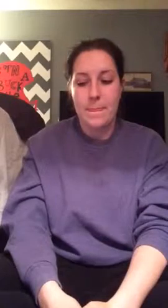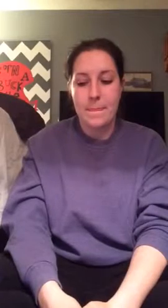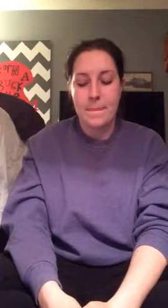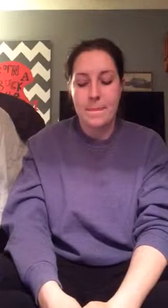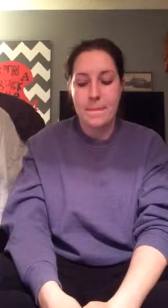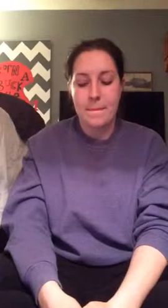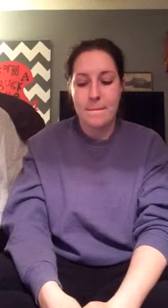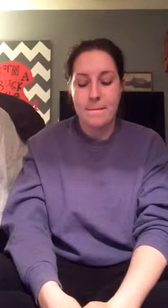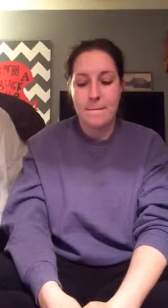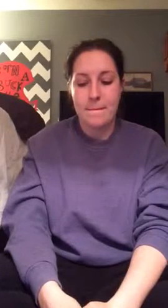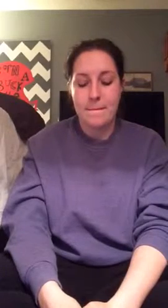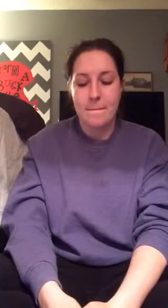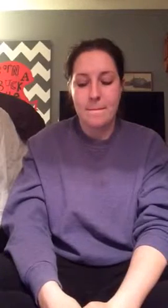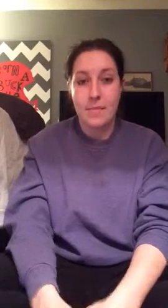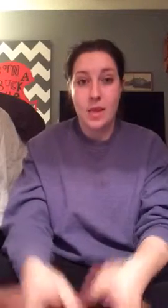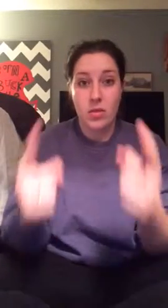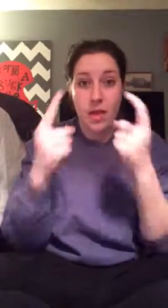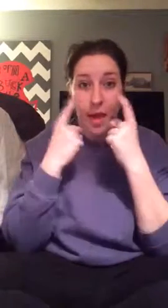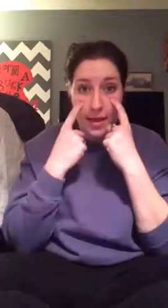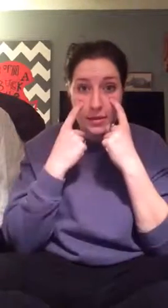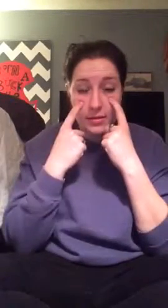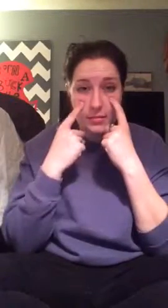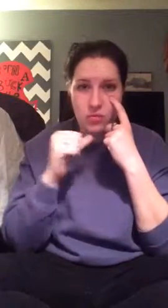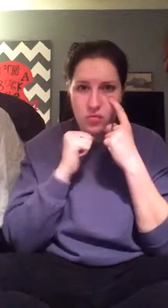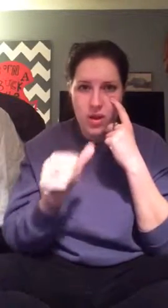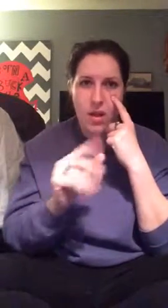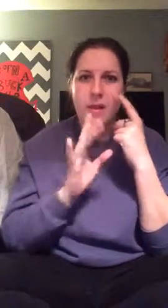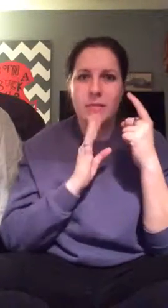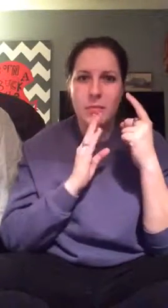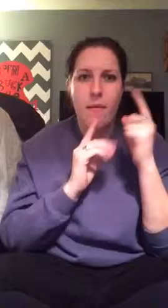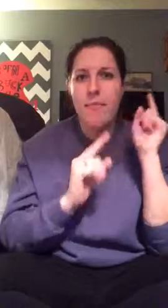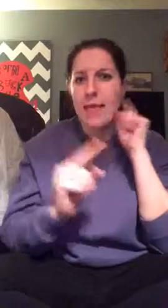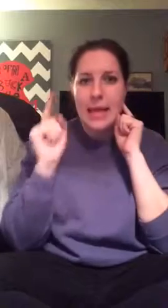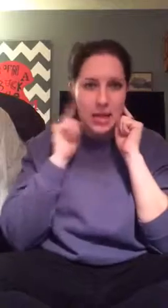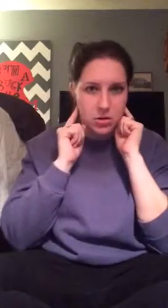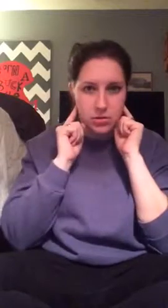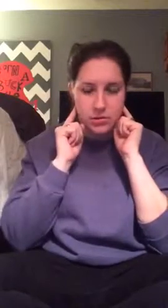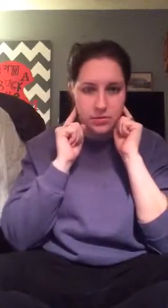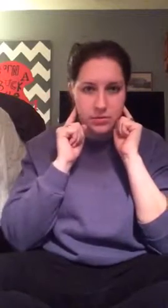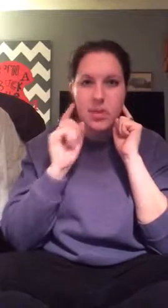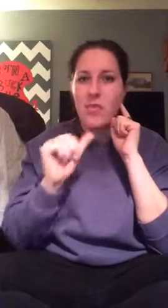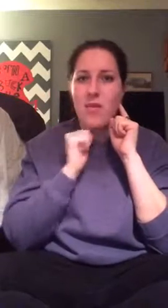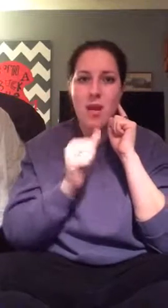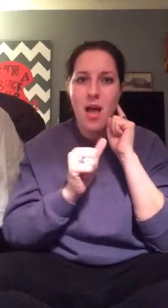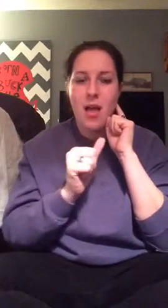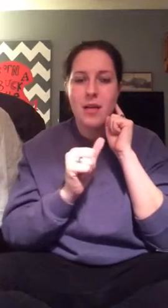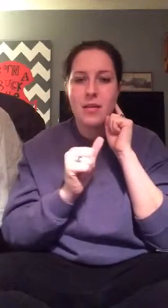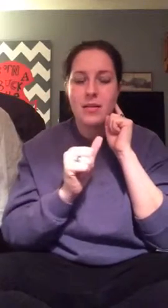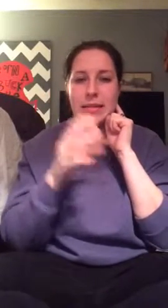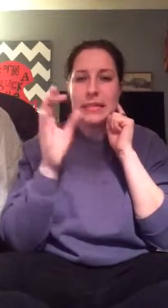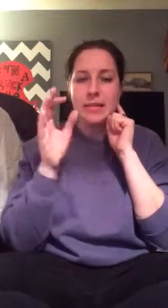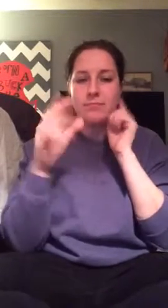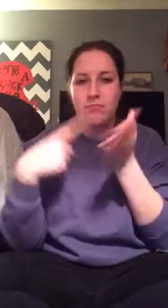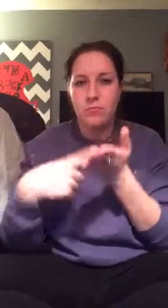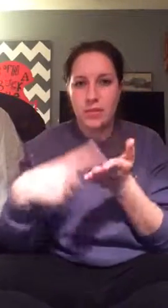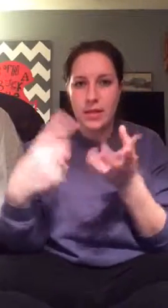So eyes, here we're not talking about ears anymore, we're talking about eyes because it's printed material. Then we have visual